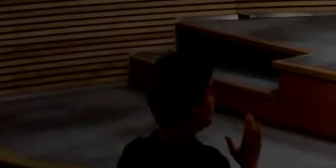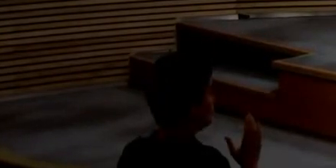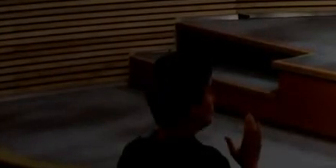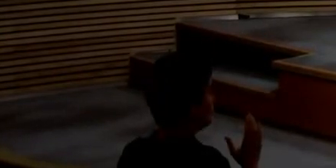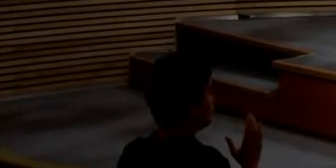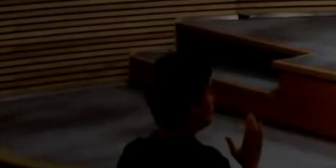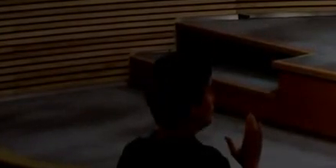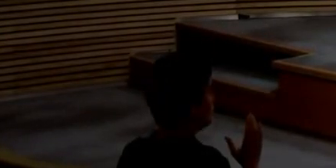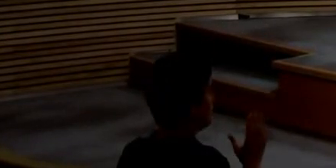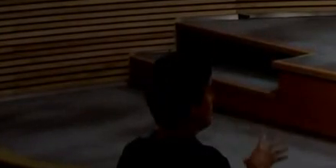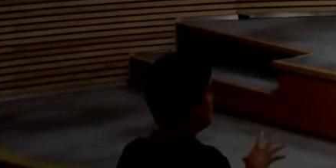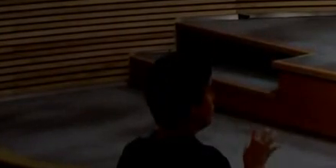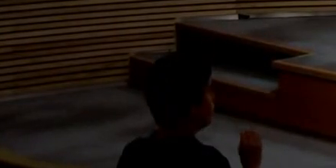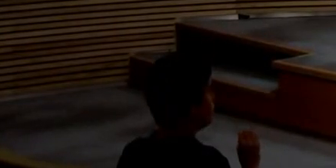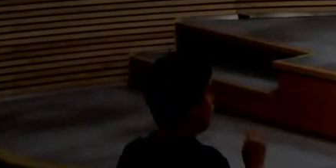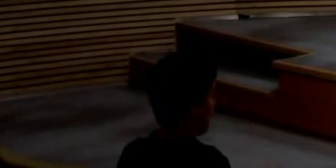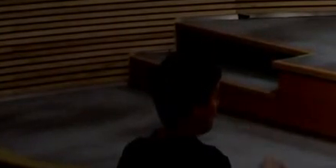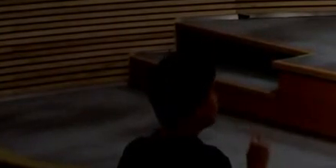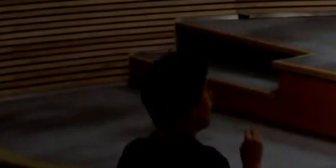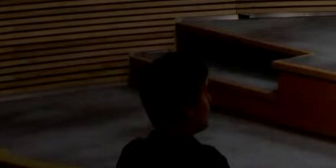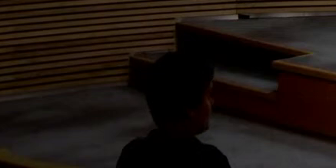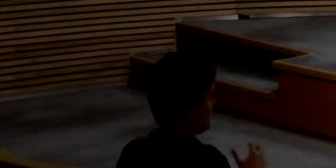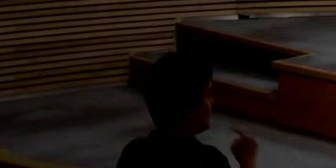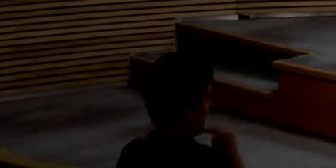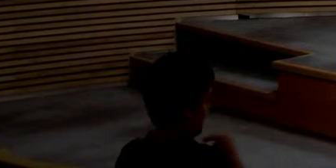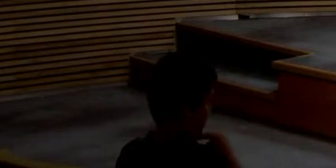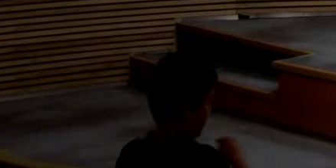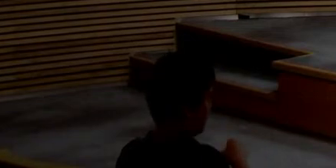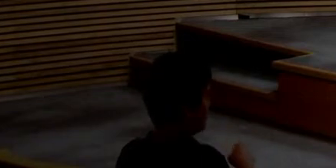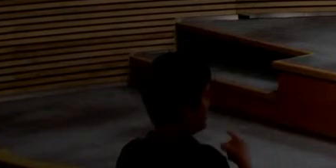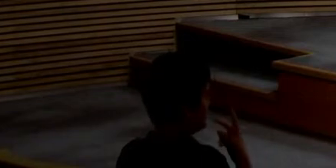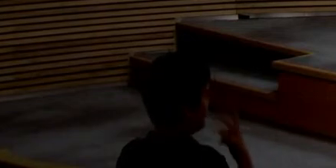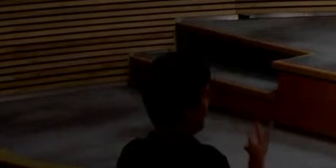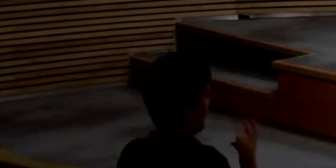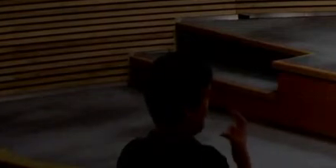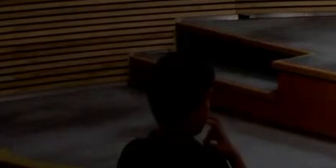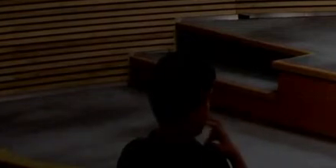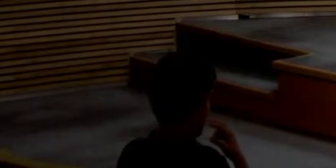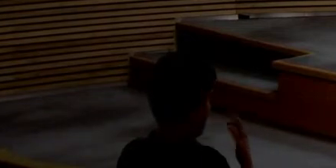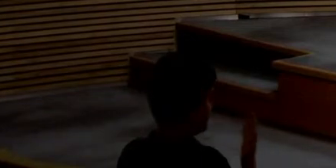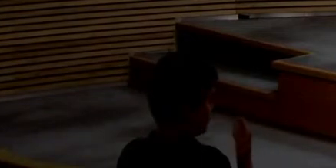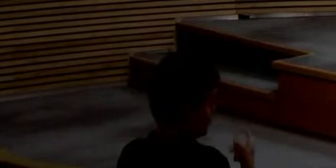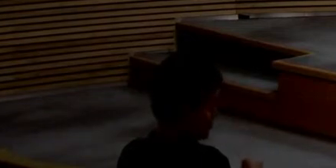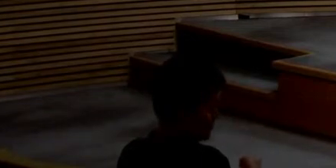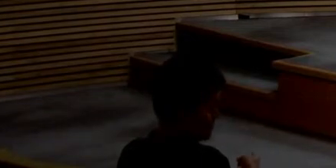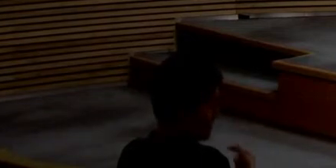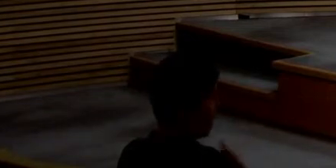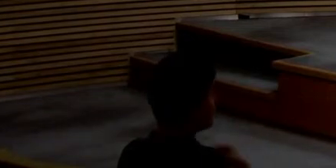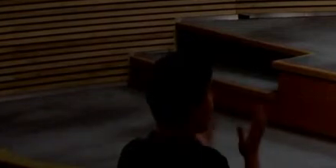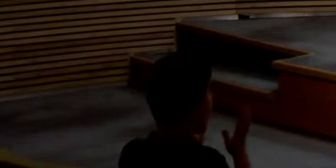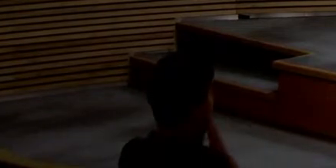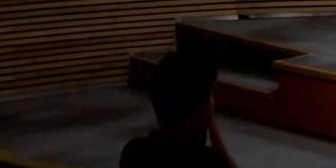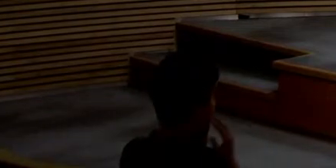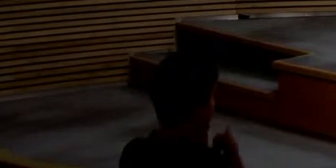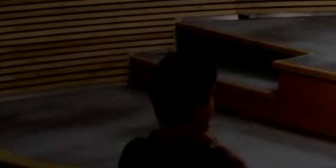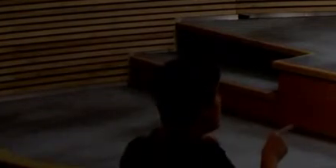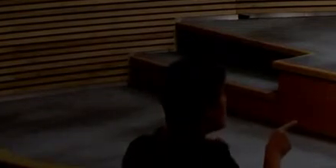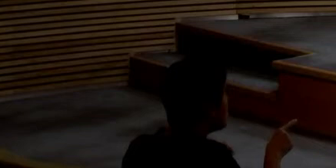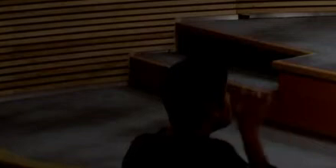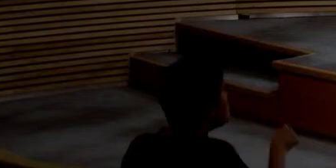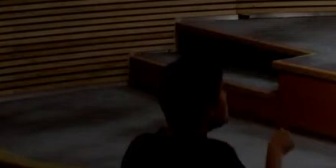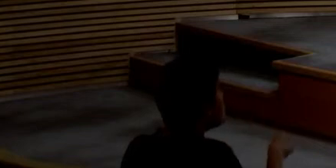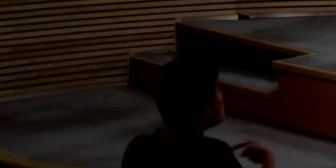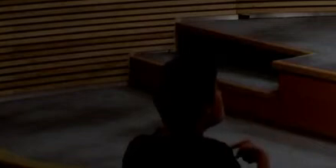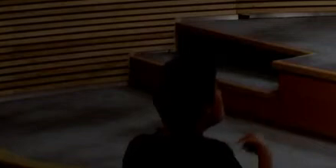area have a lot of products that aren't the same as supermarkets in other areas, and